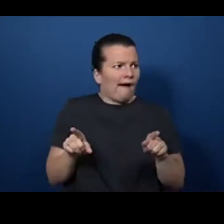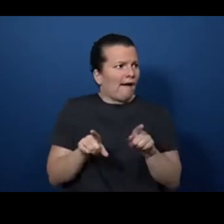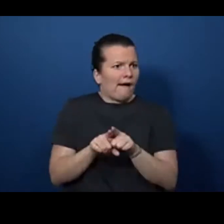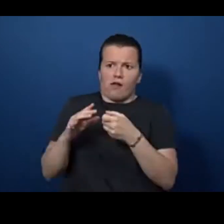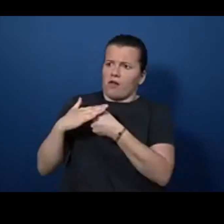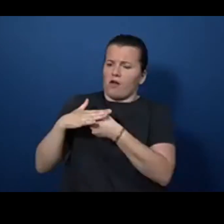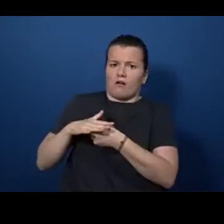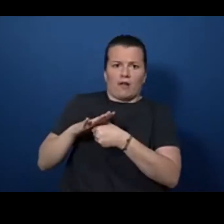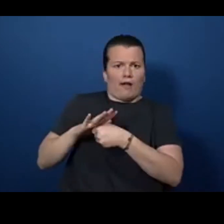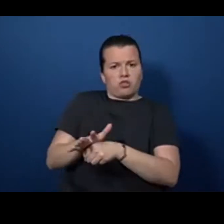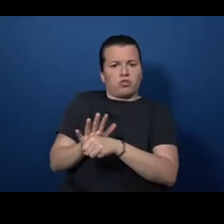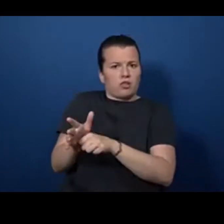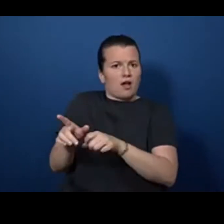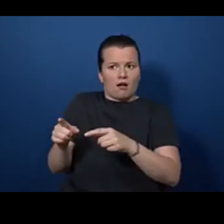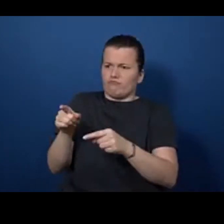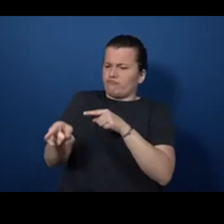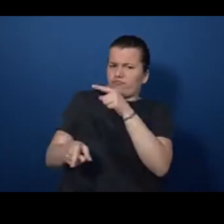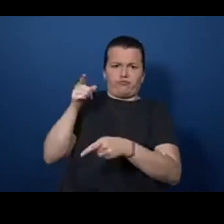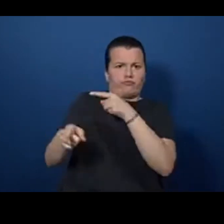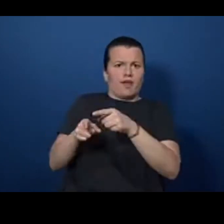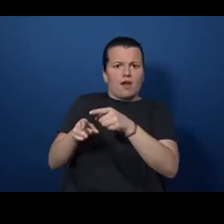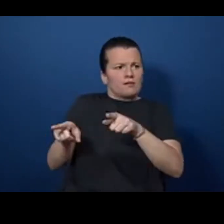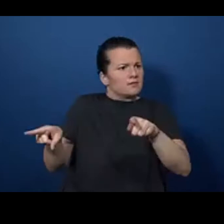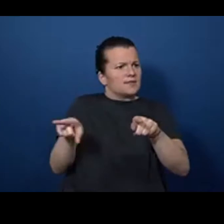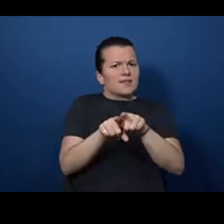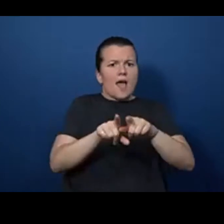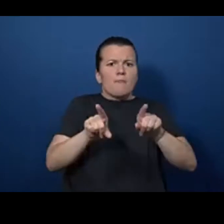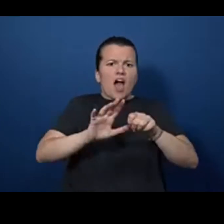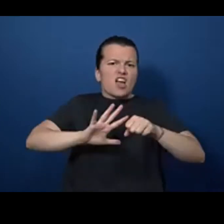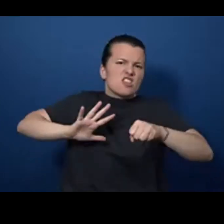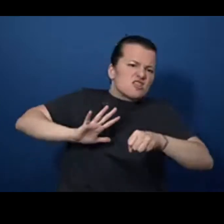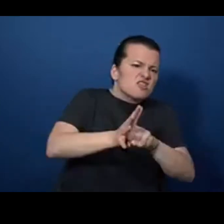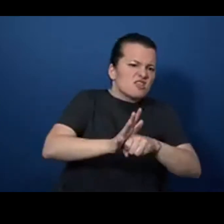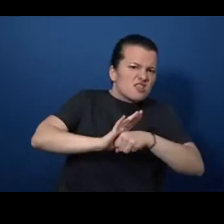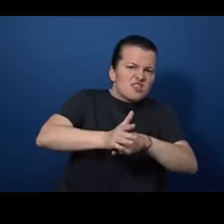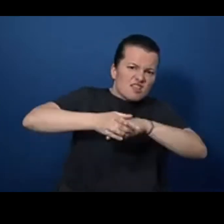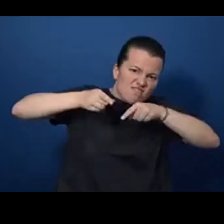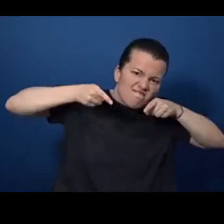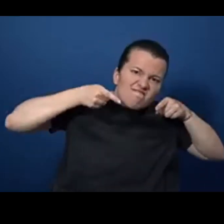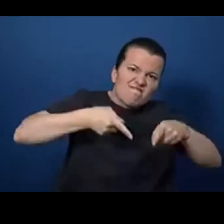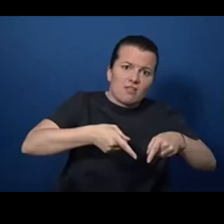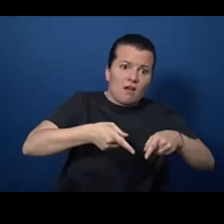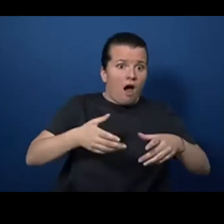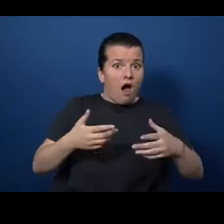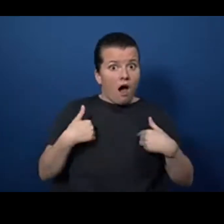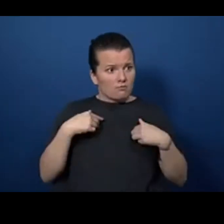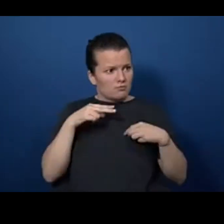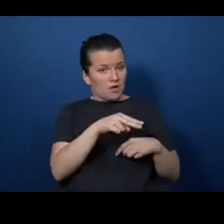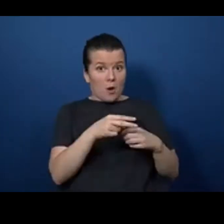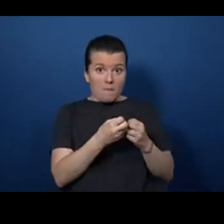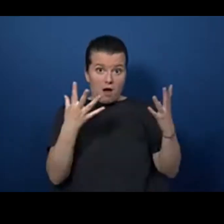exaggerating here, because just as we've said that students with handicaps are most likely to experience